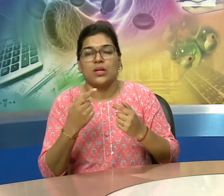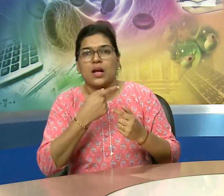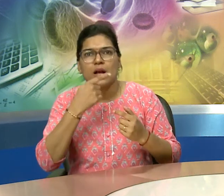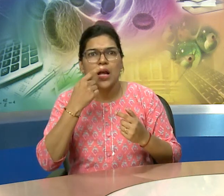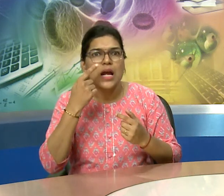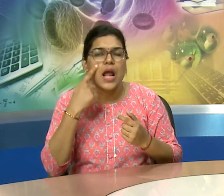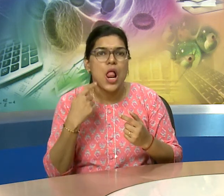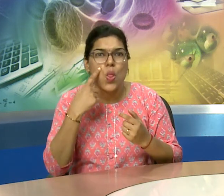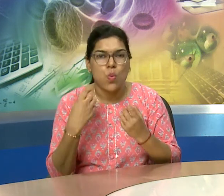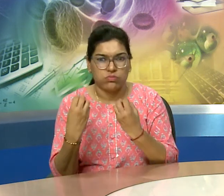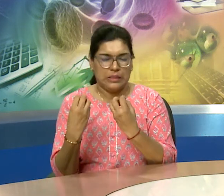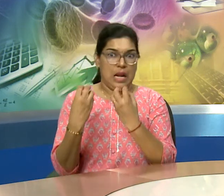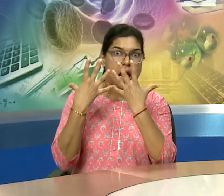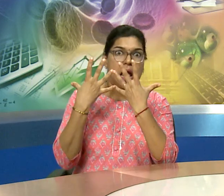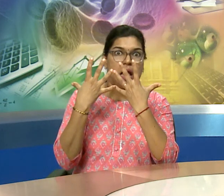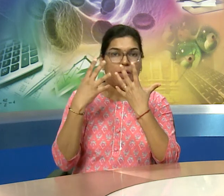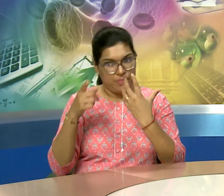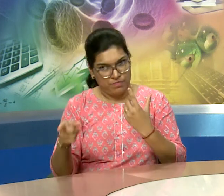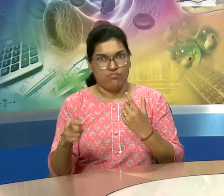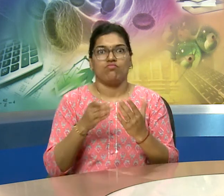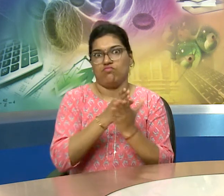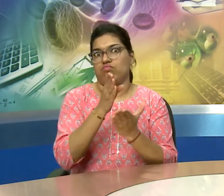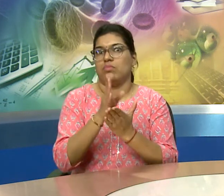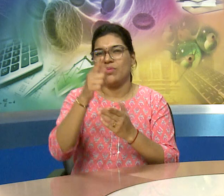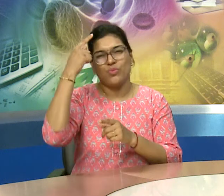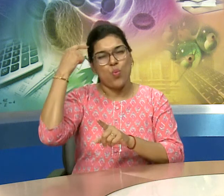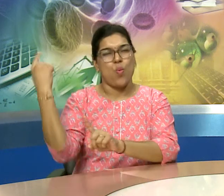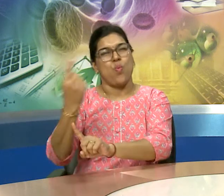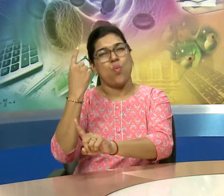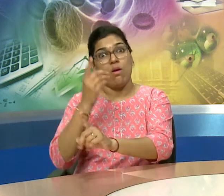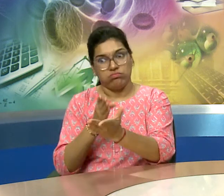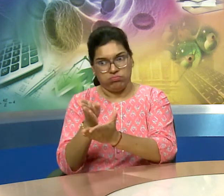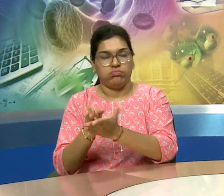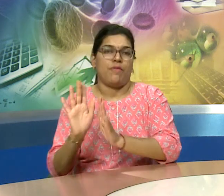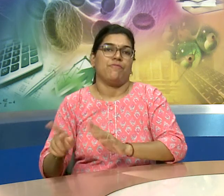generally dark black or brown, or sometimes it is very light